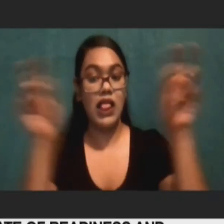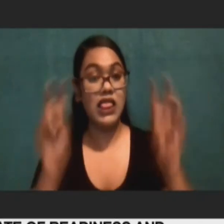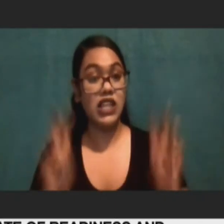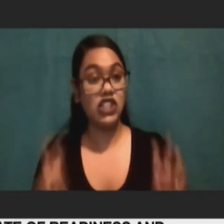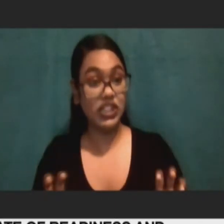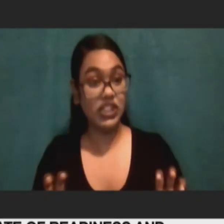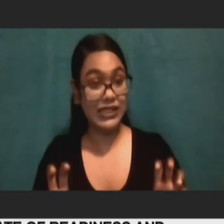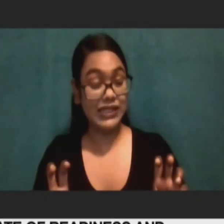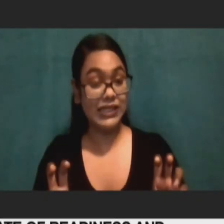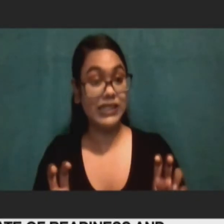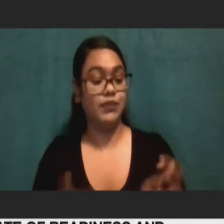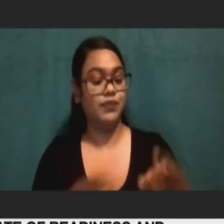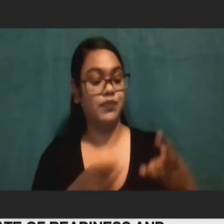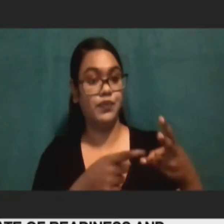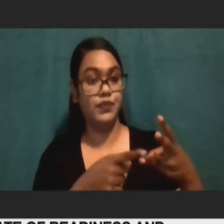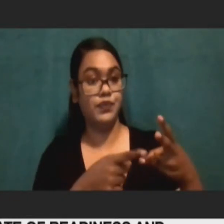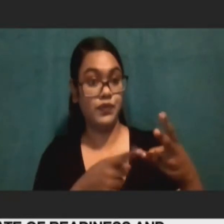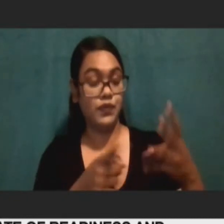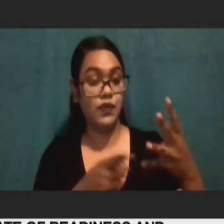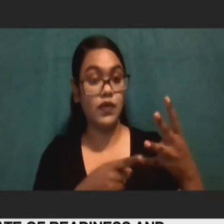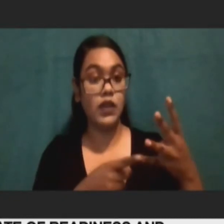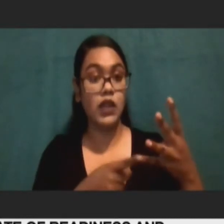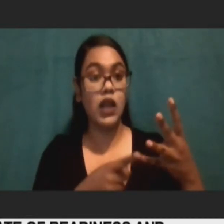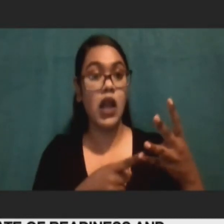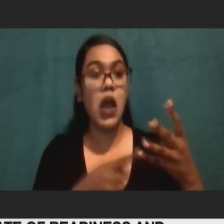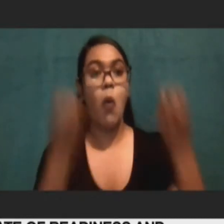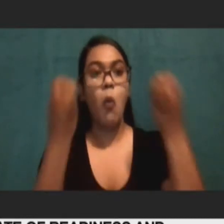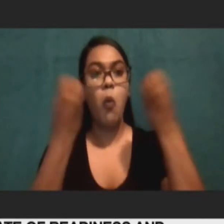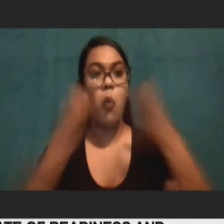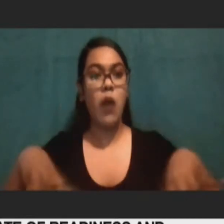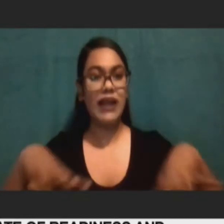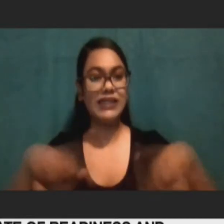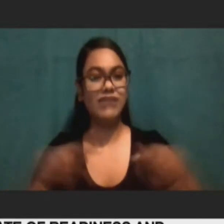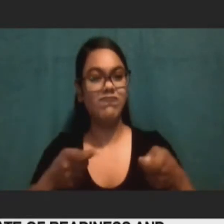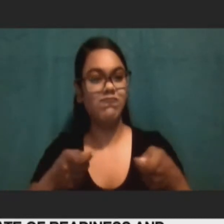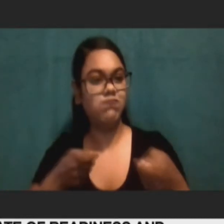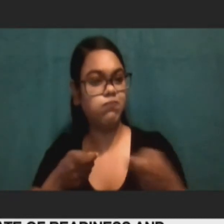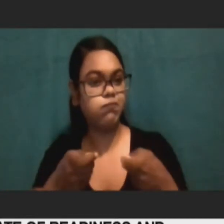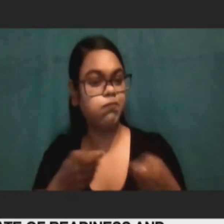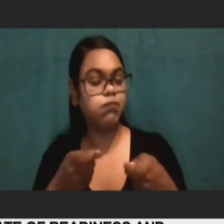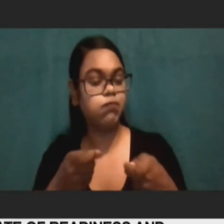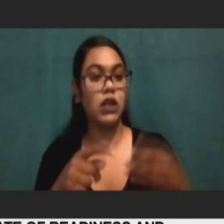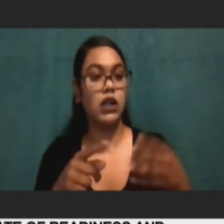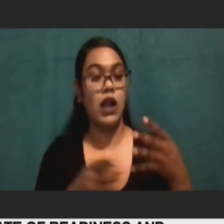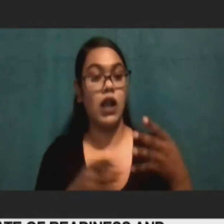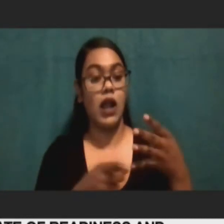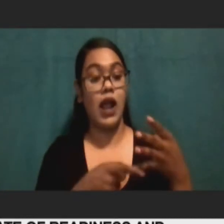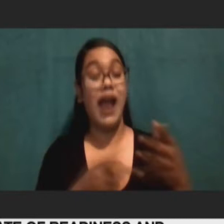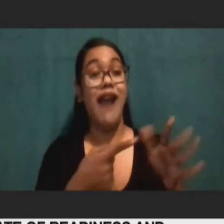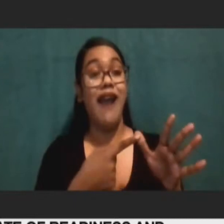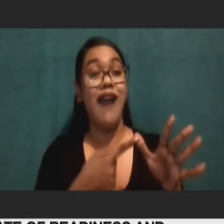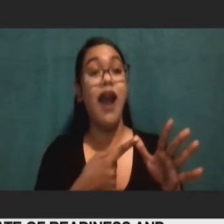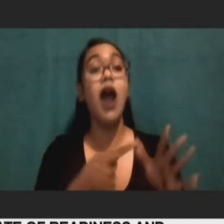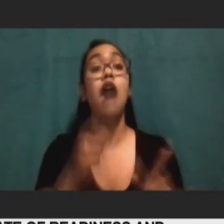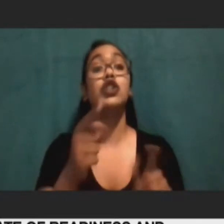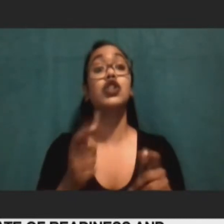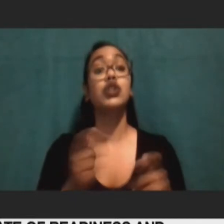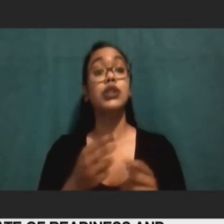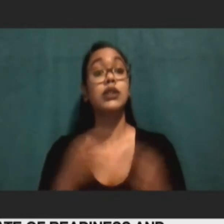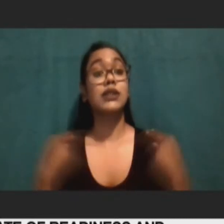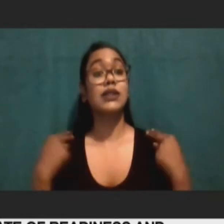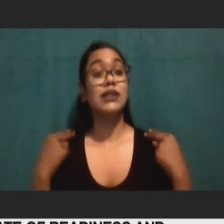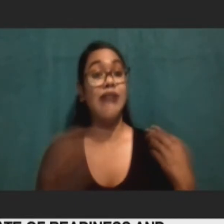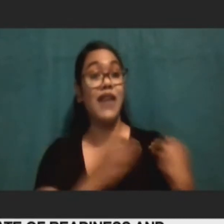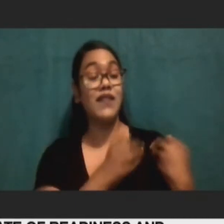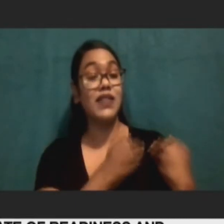the security of waste management, the security of laundry services, the security of pharmaceutical